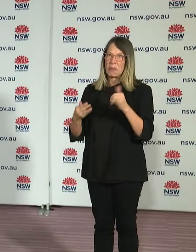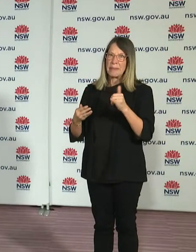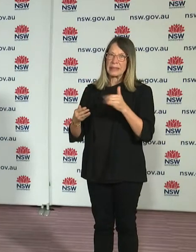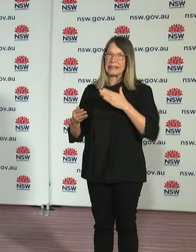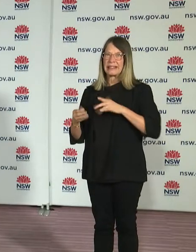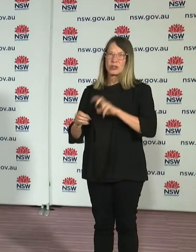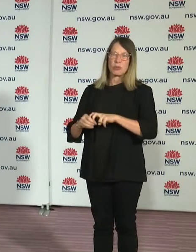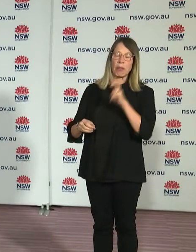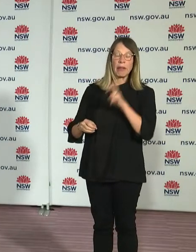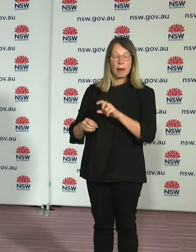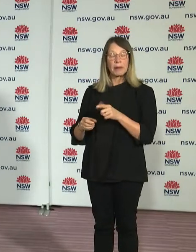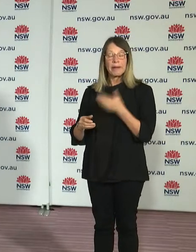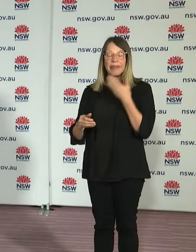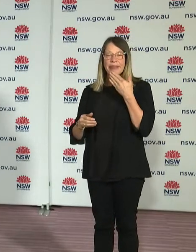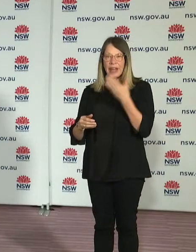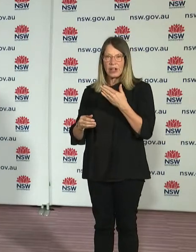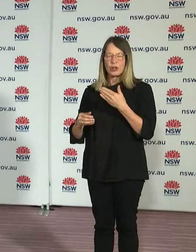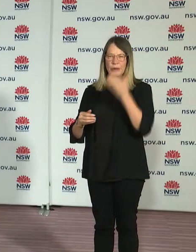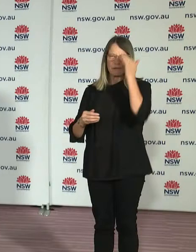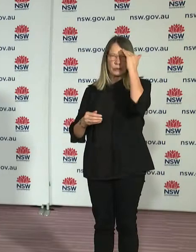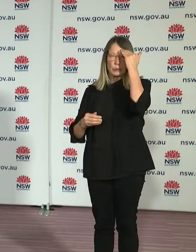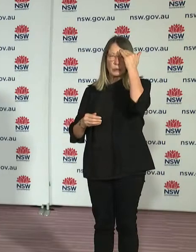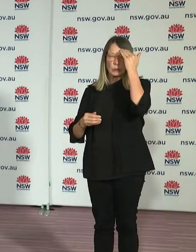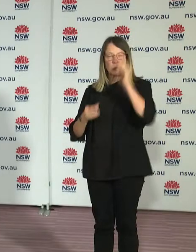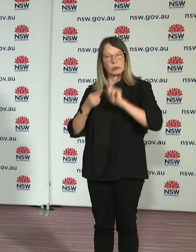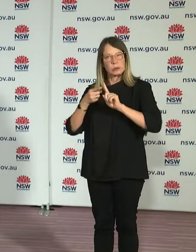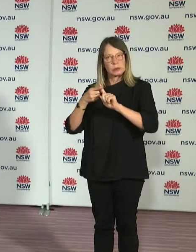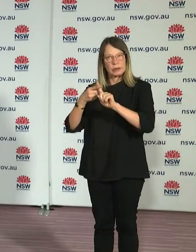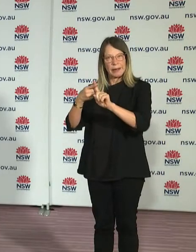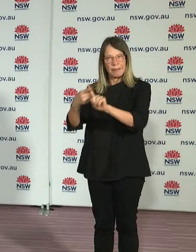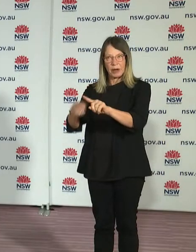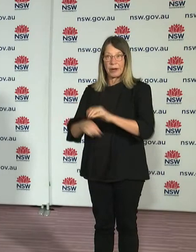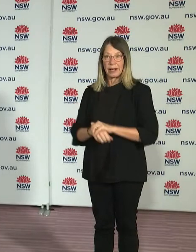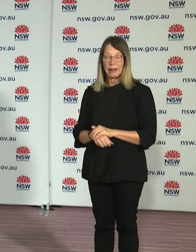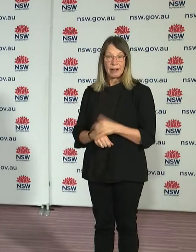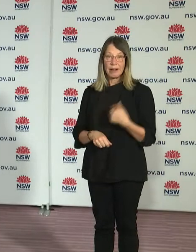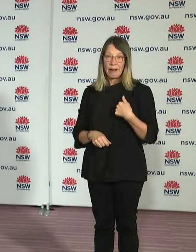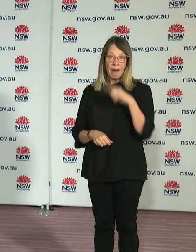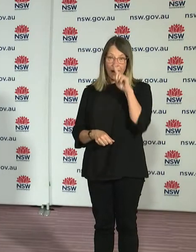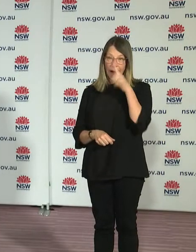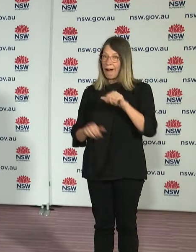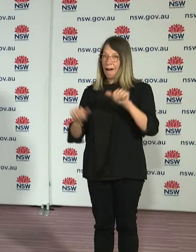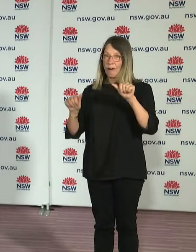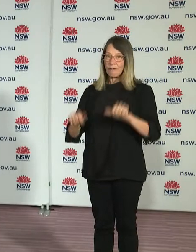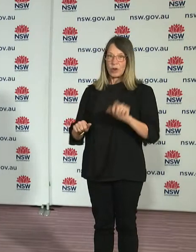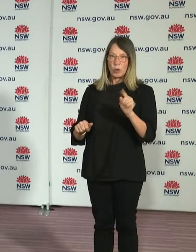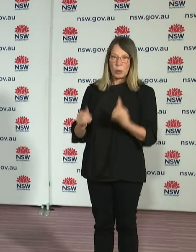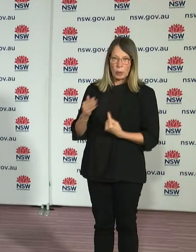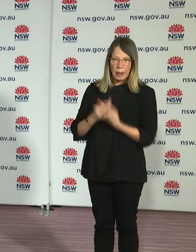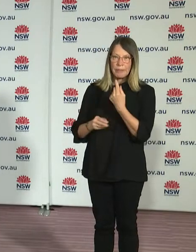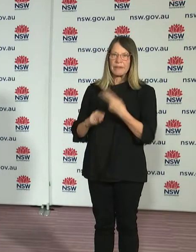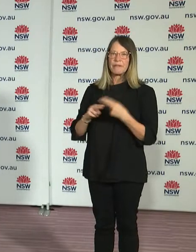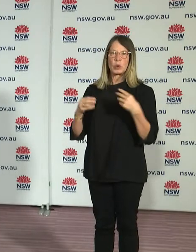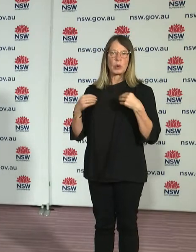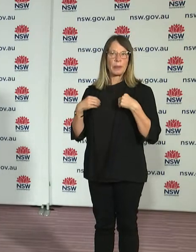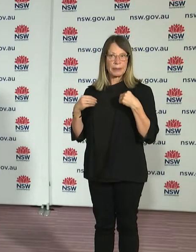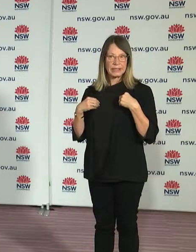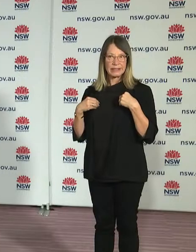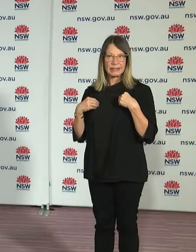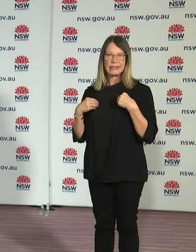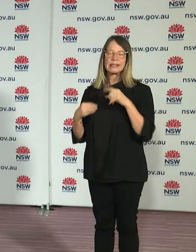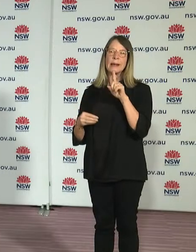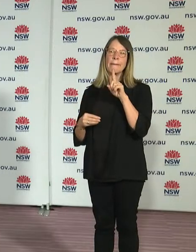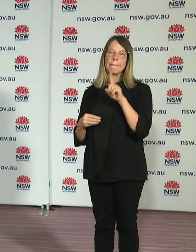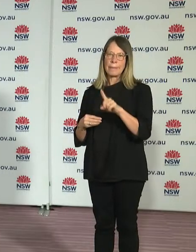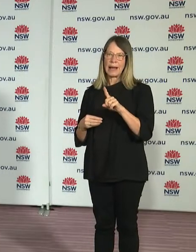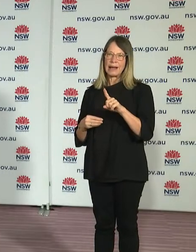issues. I can't guarantee anything at this stage, but our Treasurer Perrottet is discussing these matters with our federal counterparts.